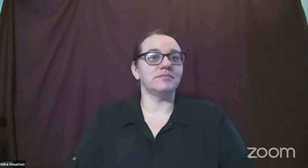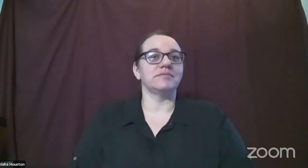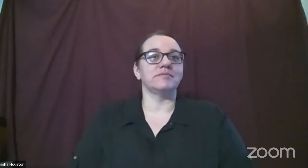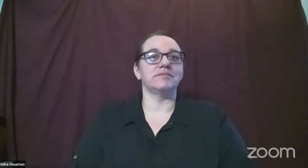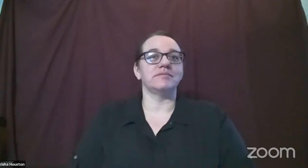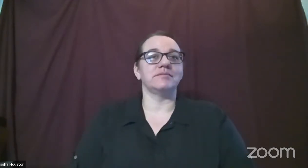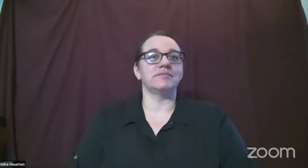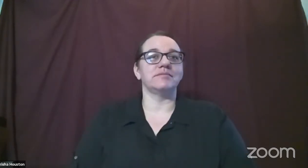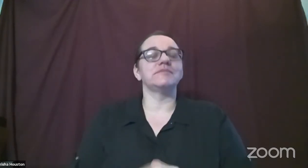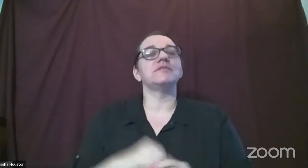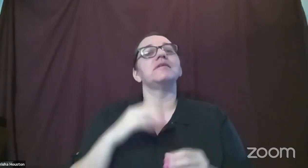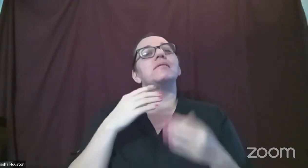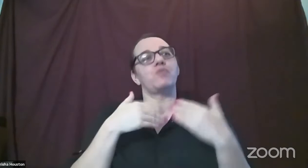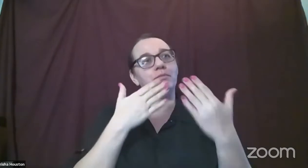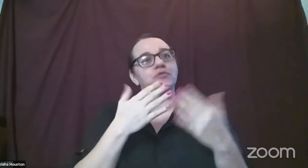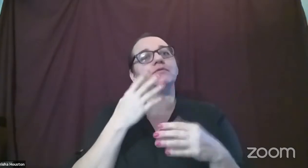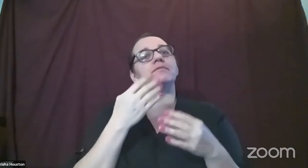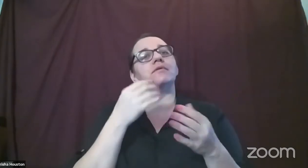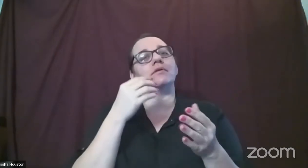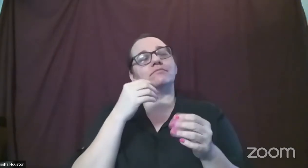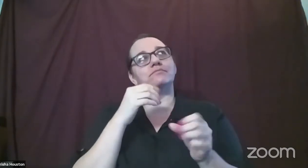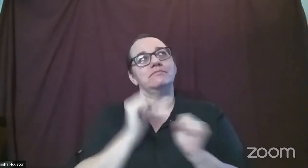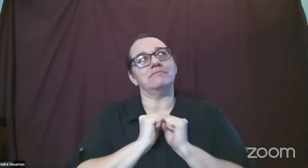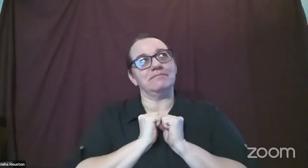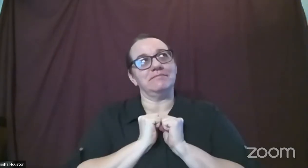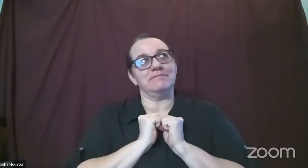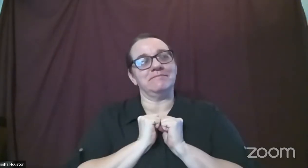motion to vote in those 4 individuals.